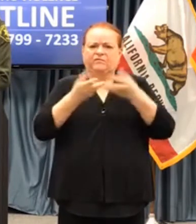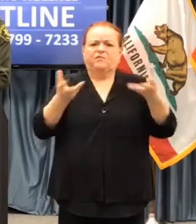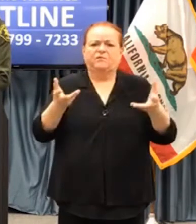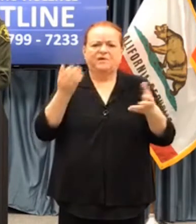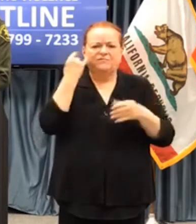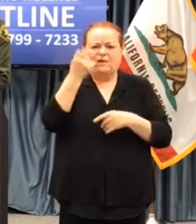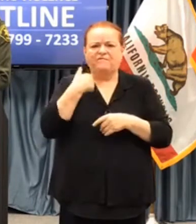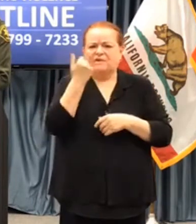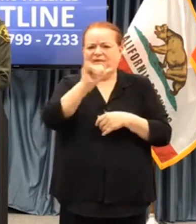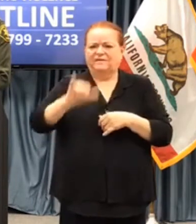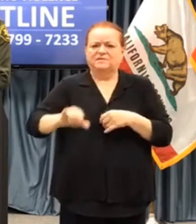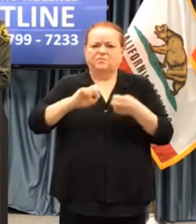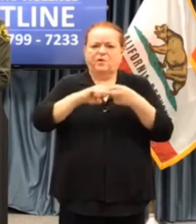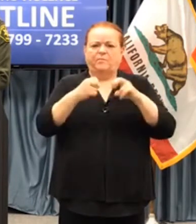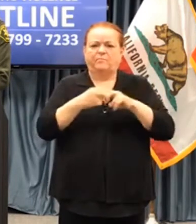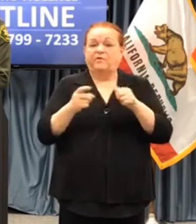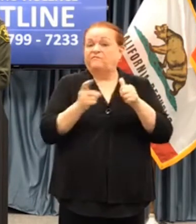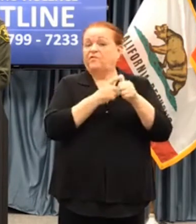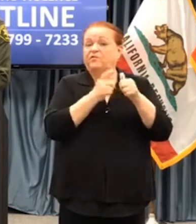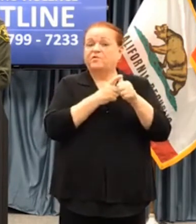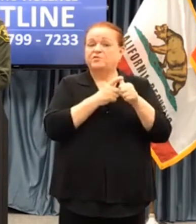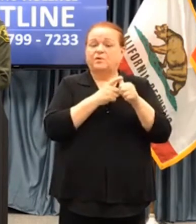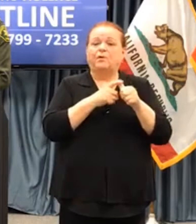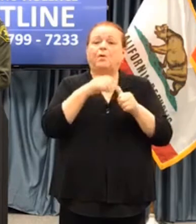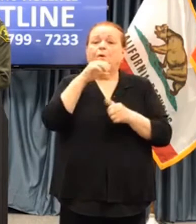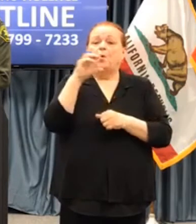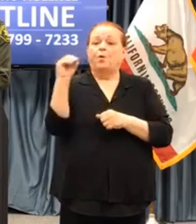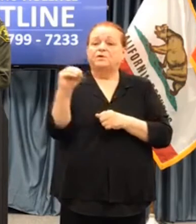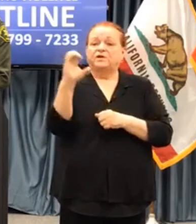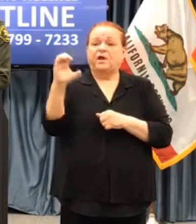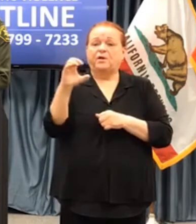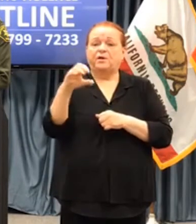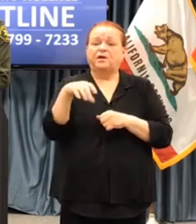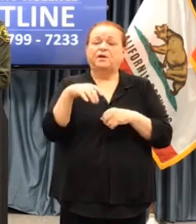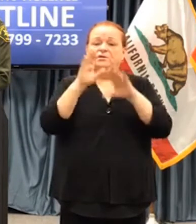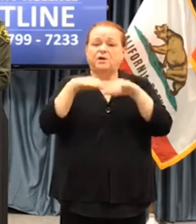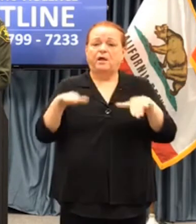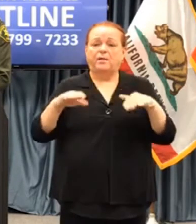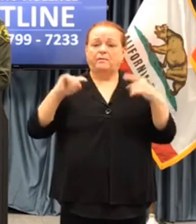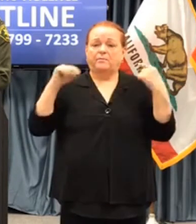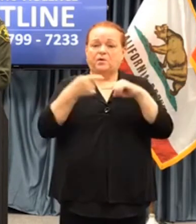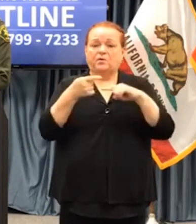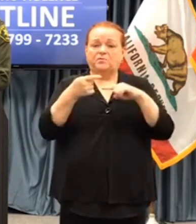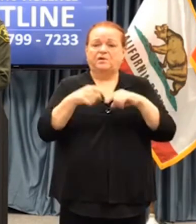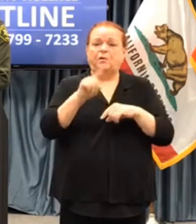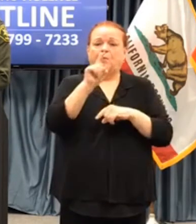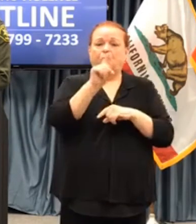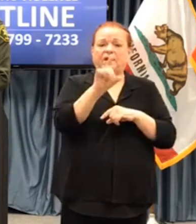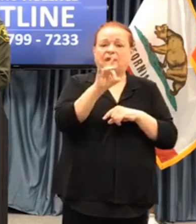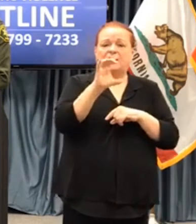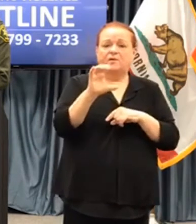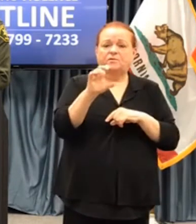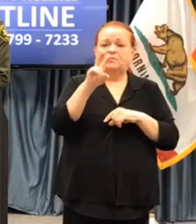circumstances. First and foremost is the Orange County Child Abuse Registry. That number is